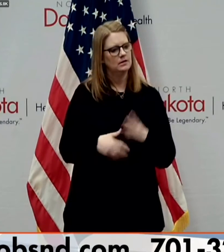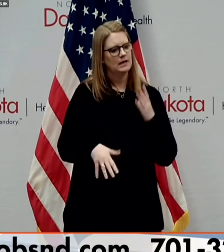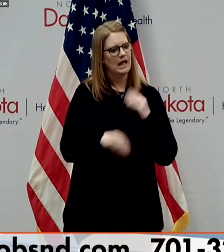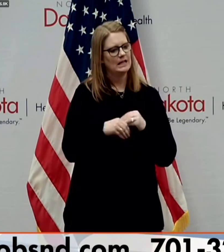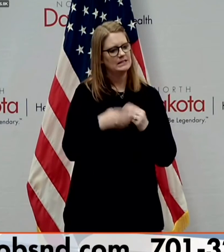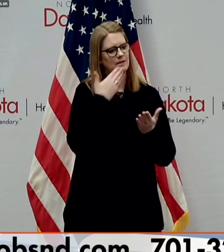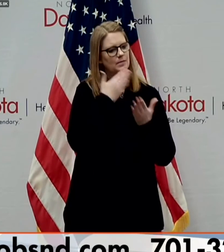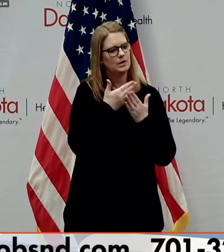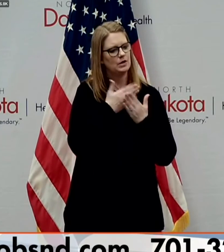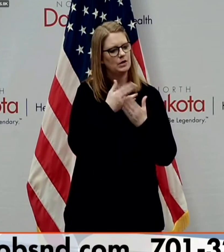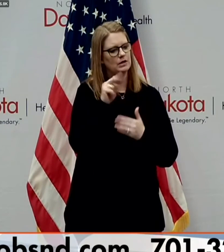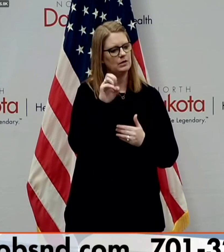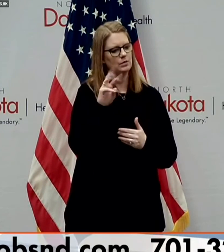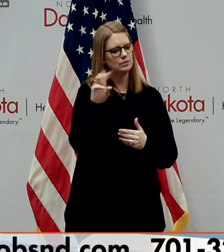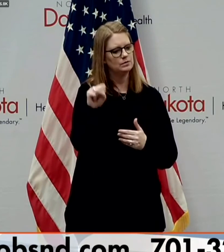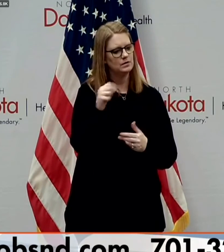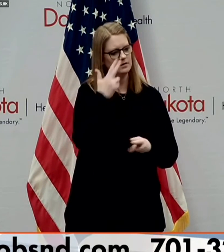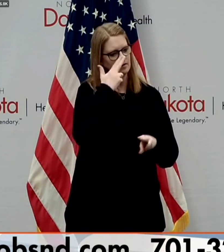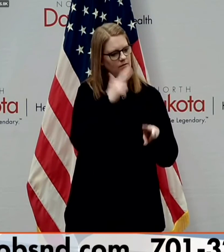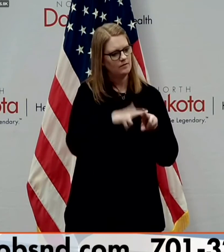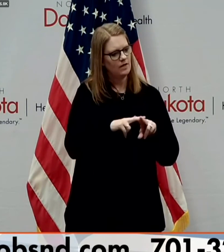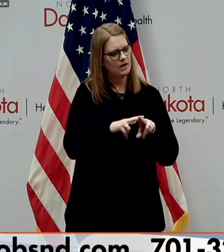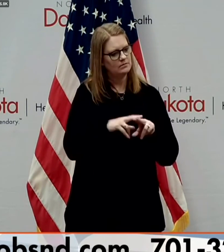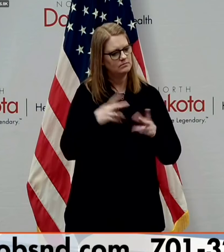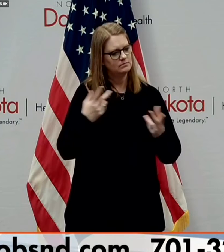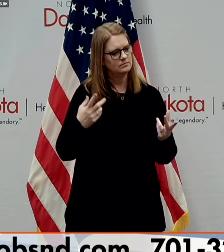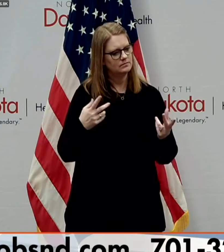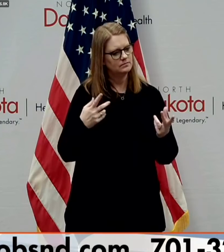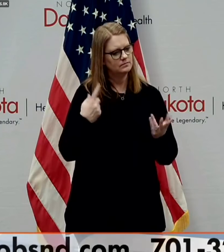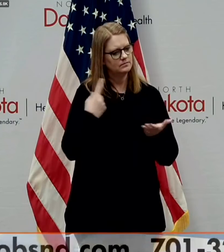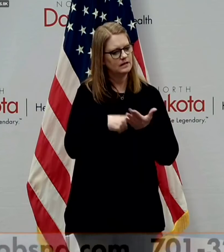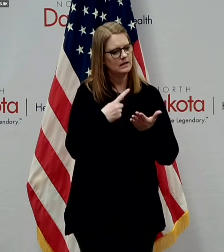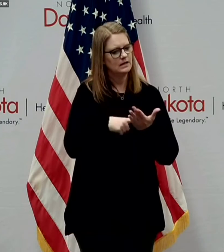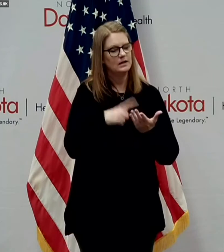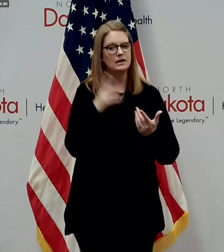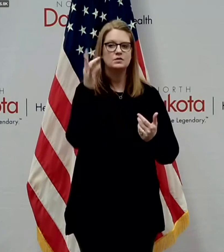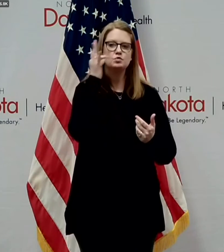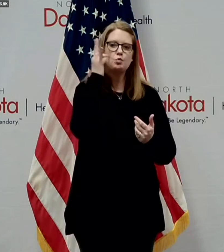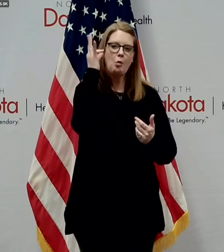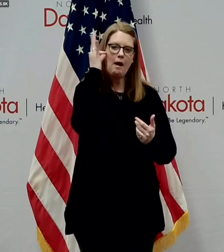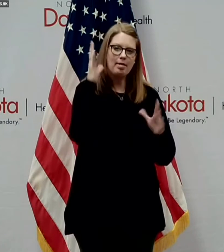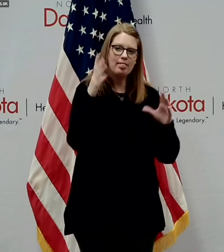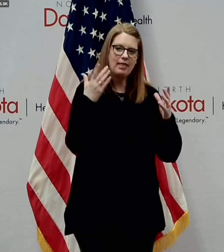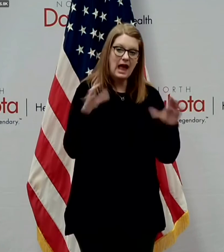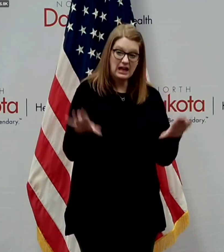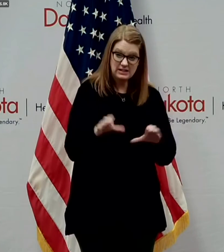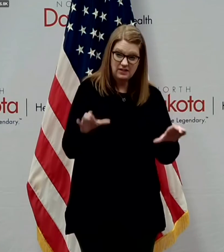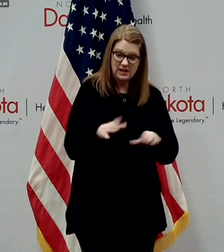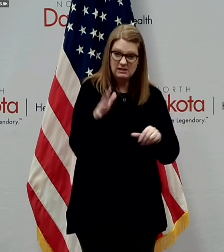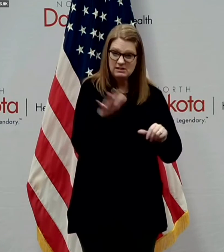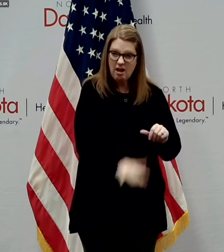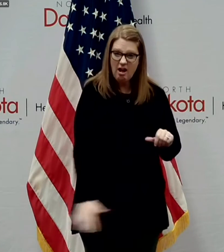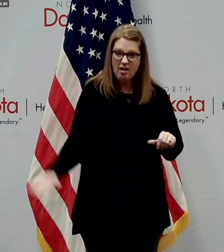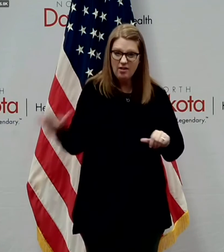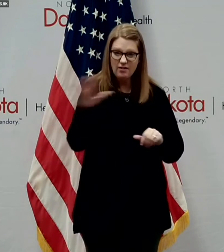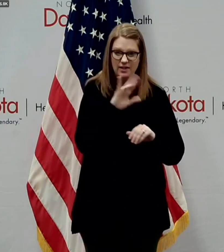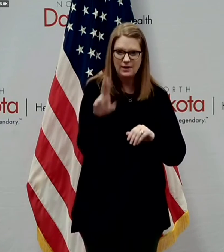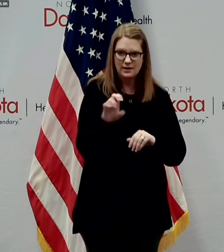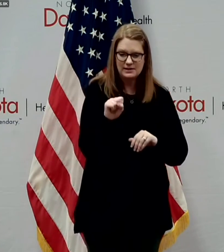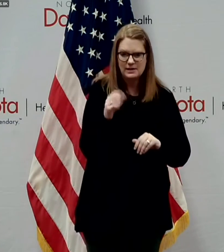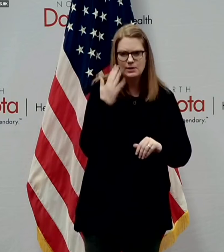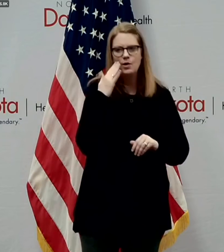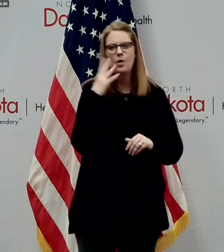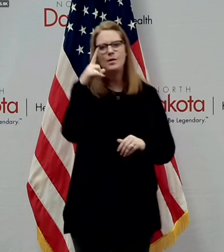news. And here's a fun one, since today we were talking about tribal activities across the United States. Summer is